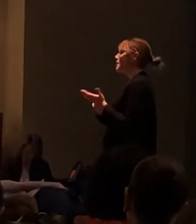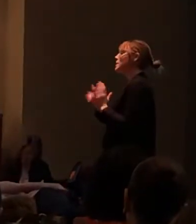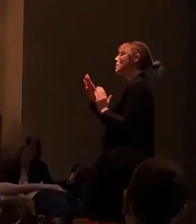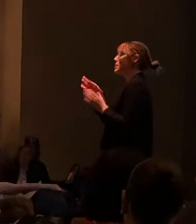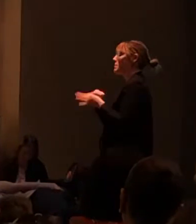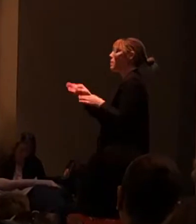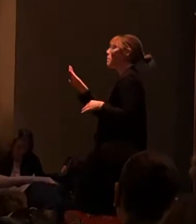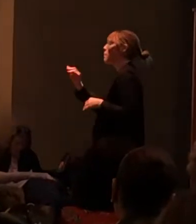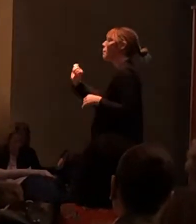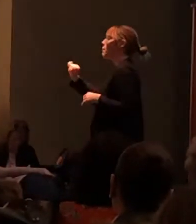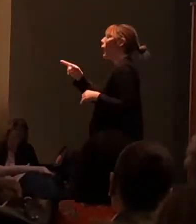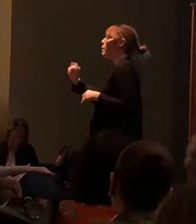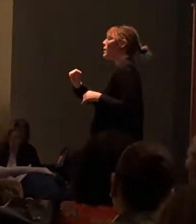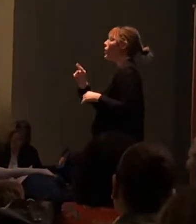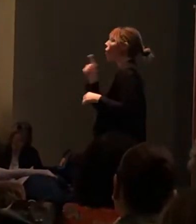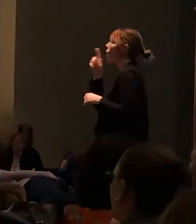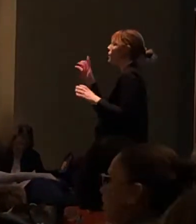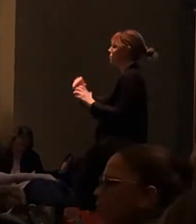Boppets are